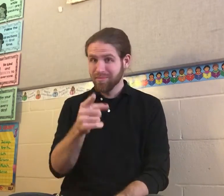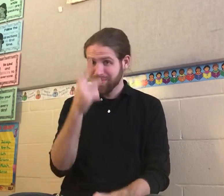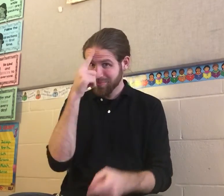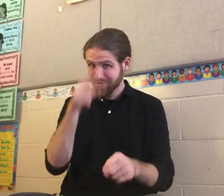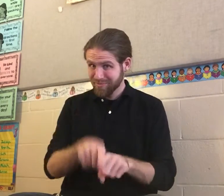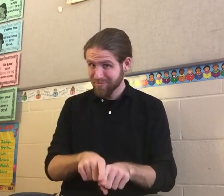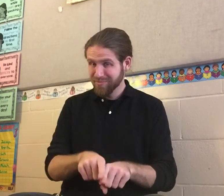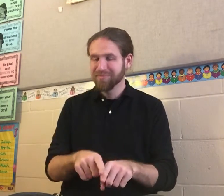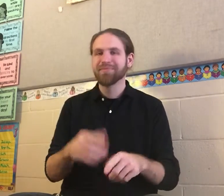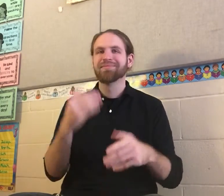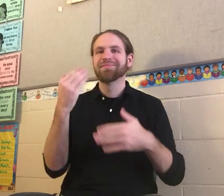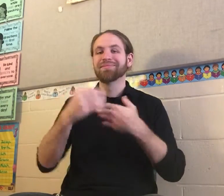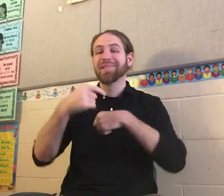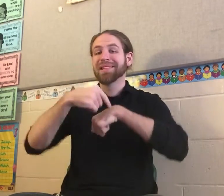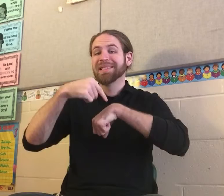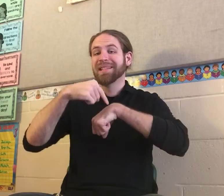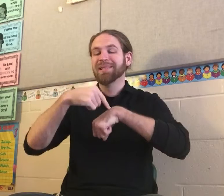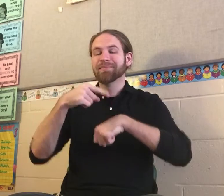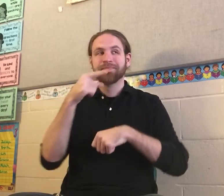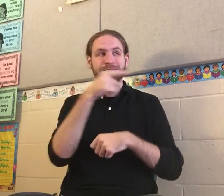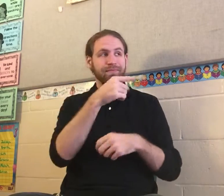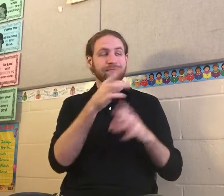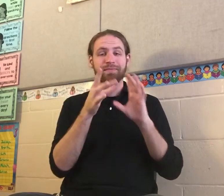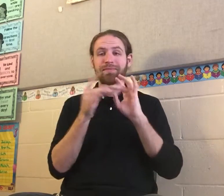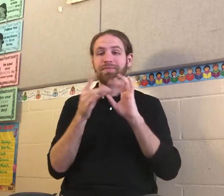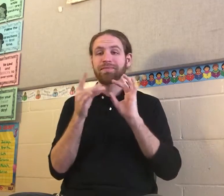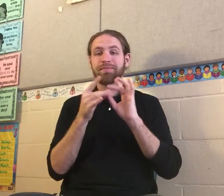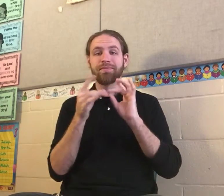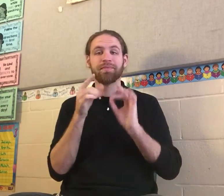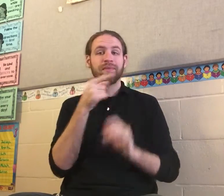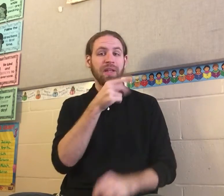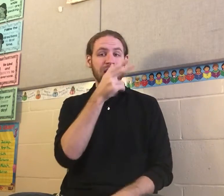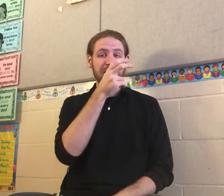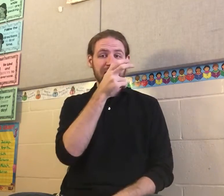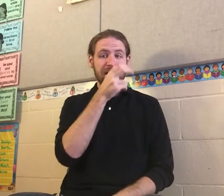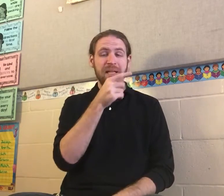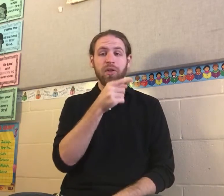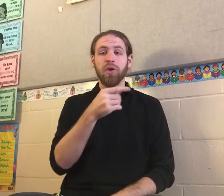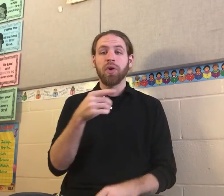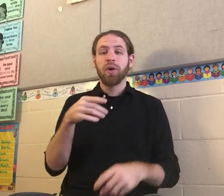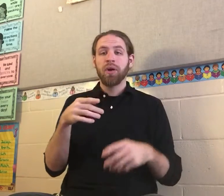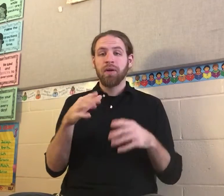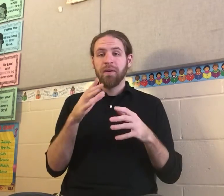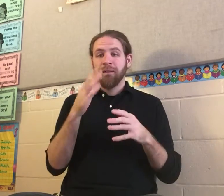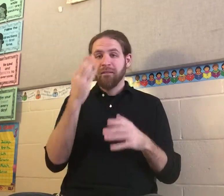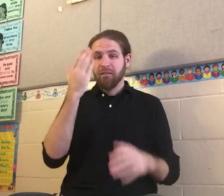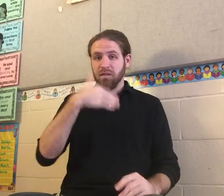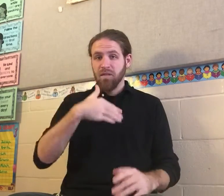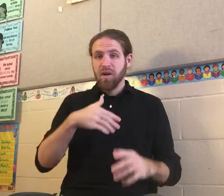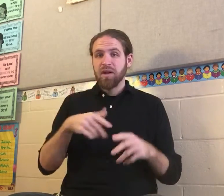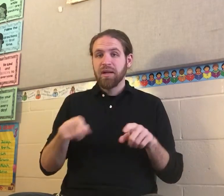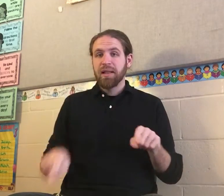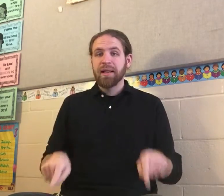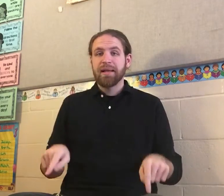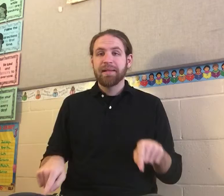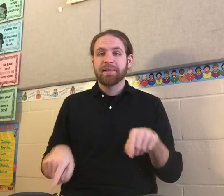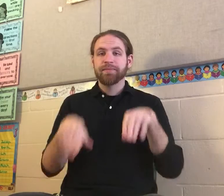Next time, the narrator of the read aloud will be an insect that holds its front legs together in a prayer position. What do